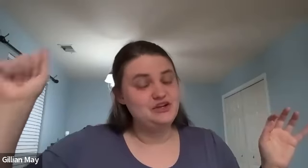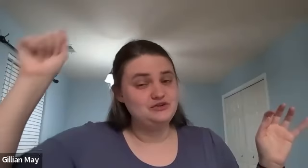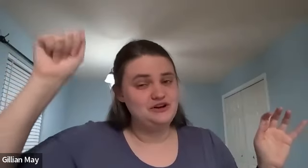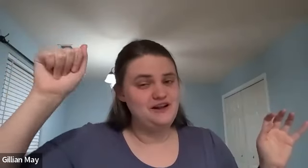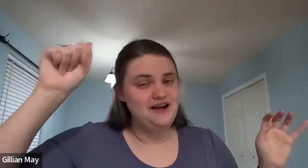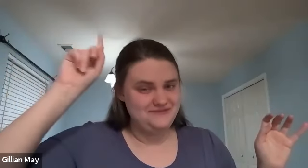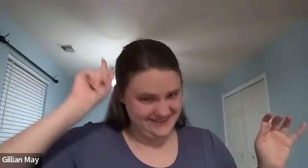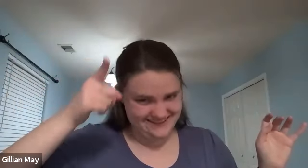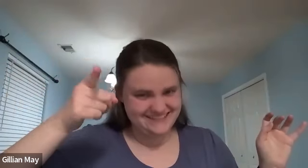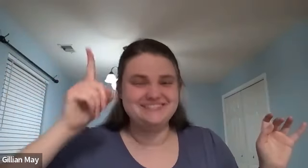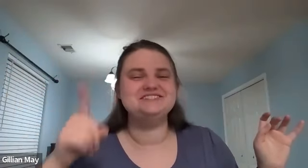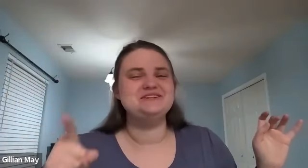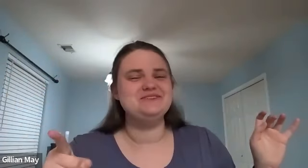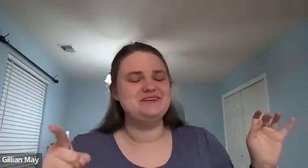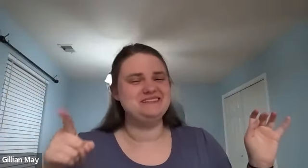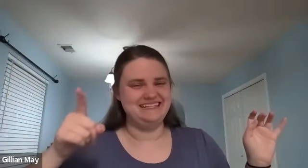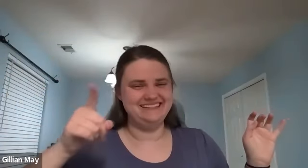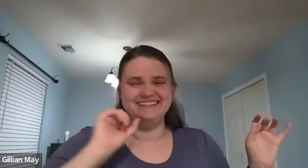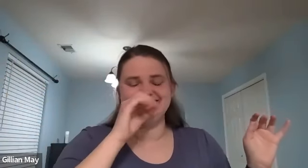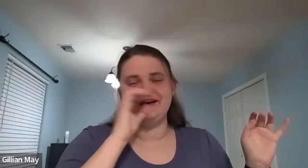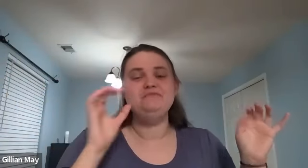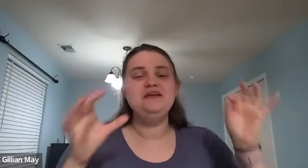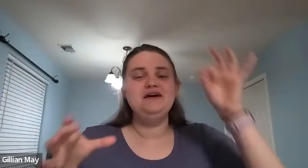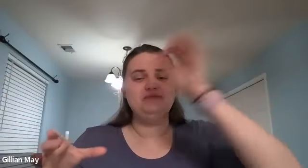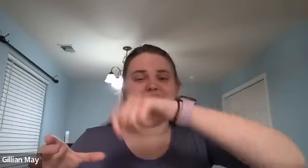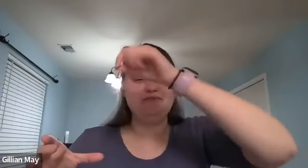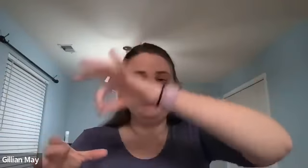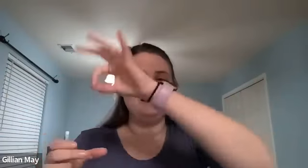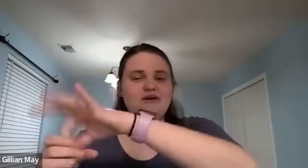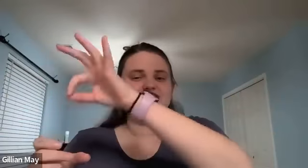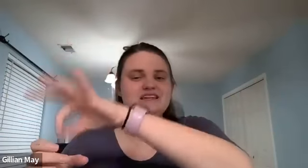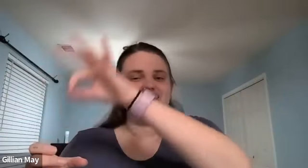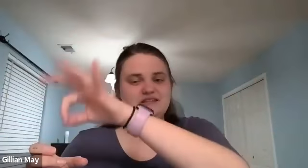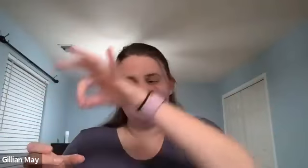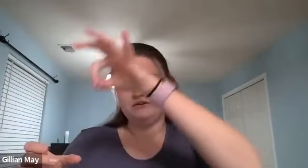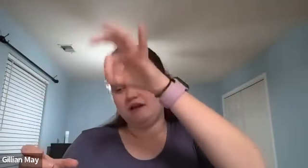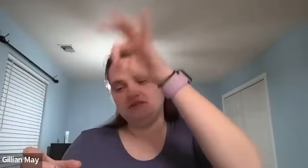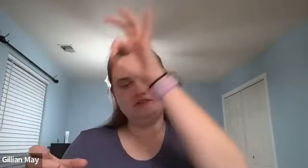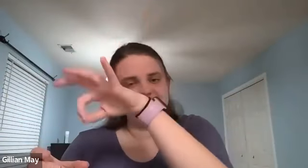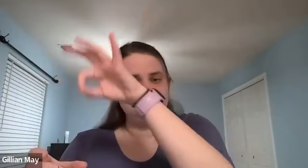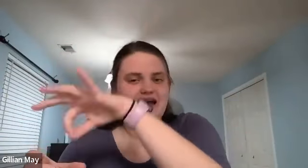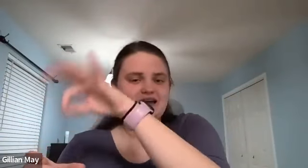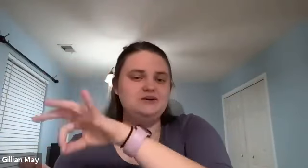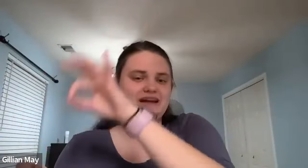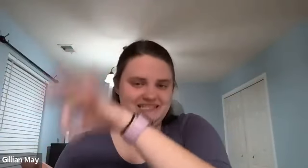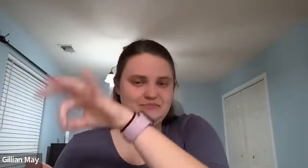you turn it off. So you're trying to fill up the tea. So we know, but I always think because like I'll grab her little tea bag, and I dip